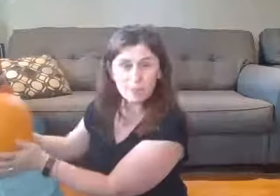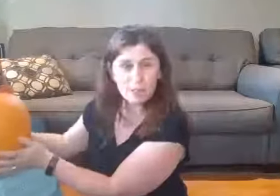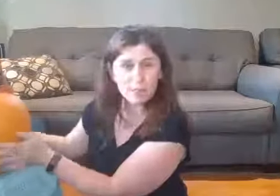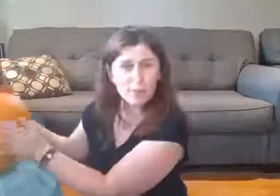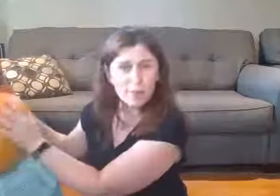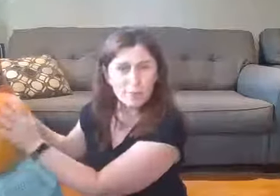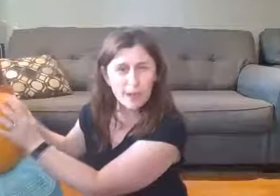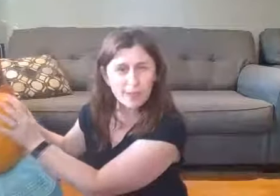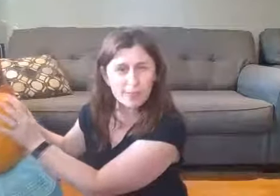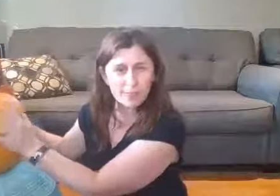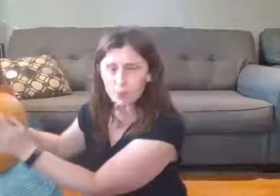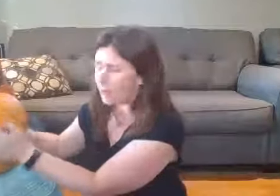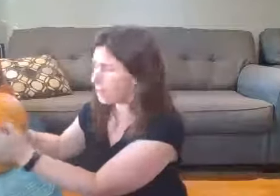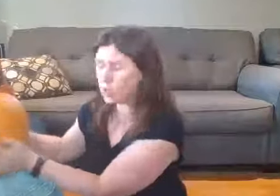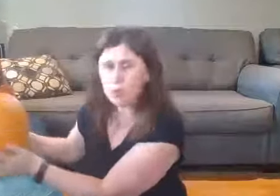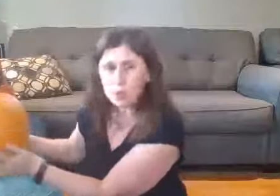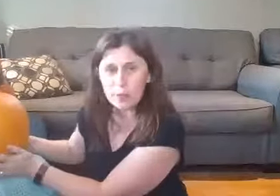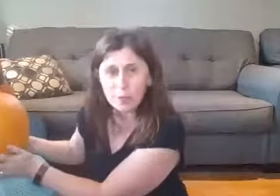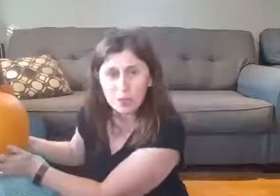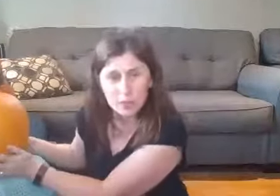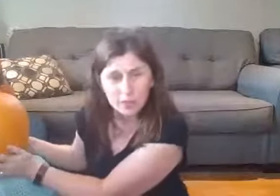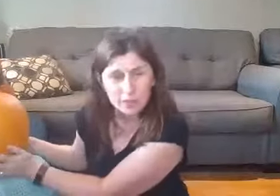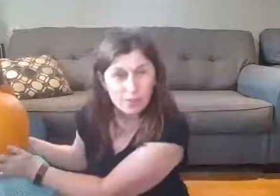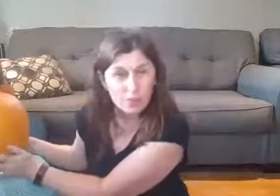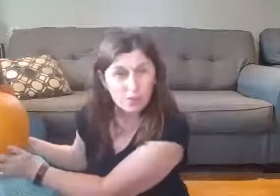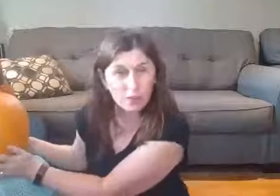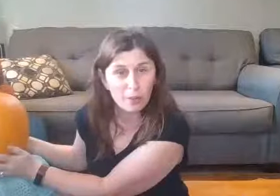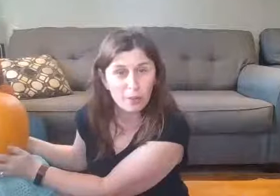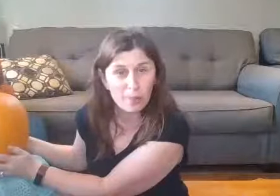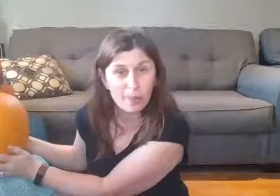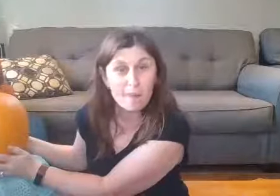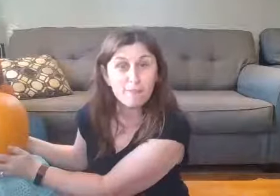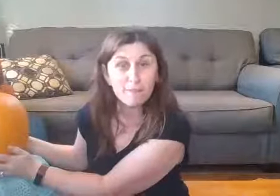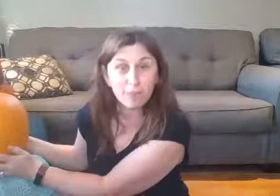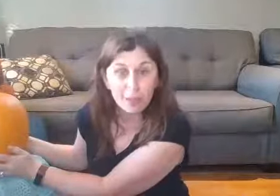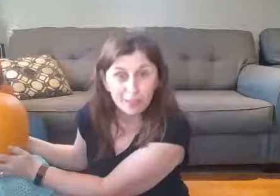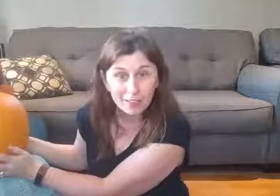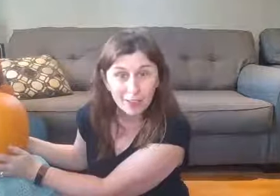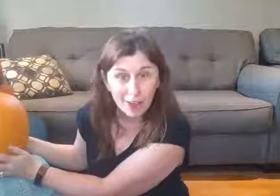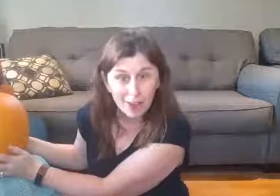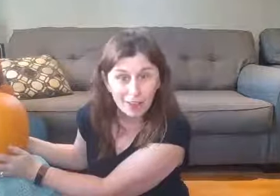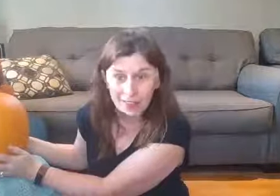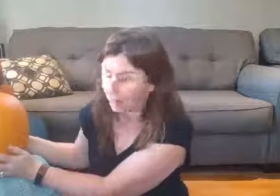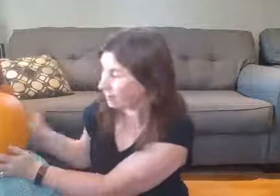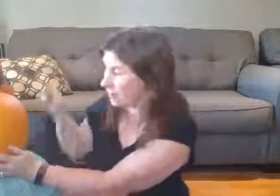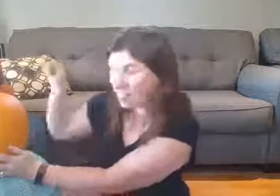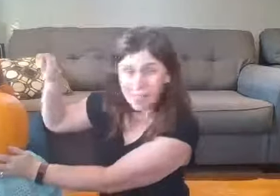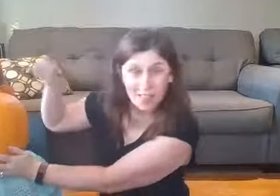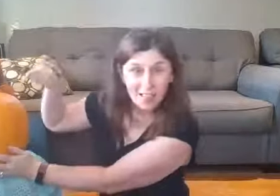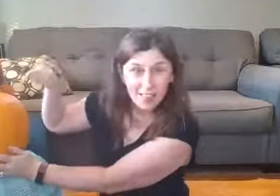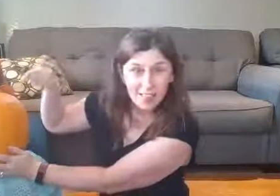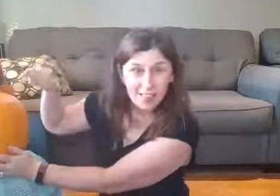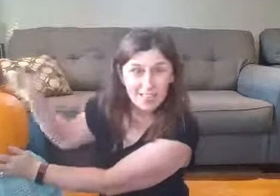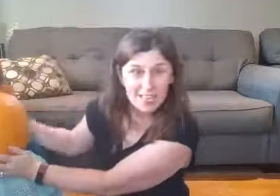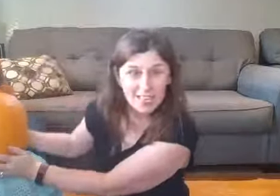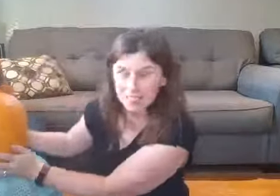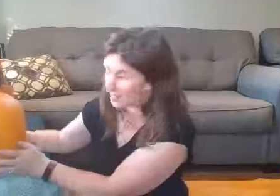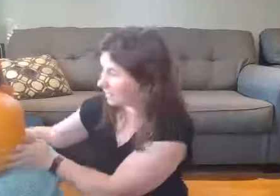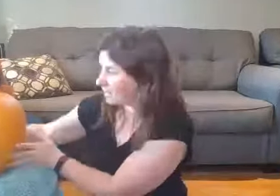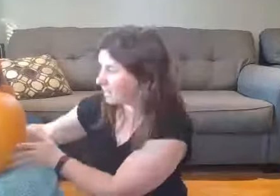Do you remember back in the spring I showed you some pictures of things growing in my front lawn? That's this. This